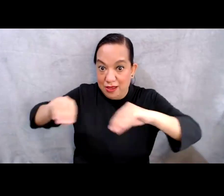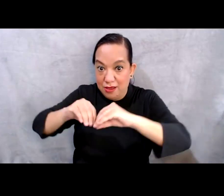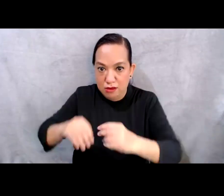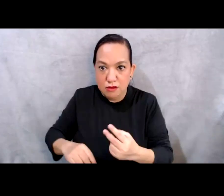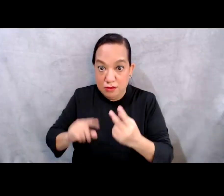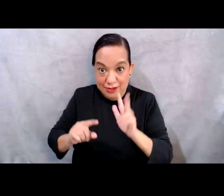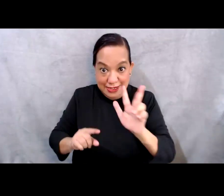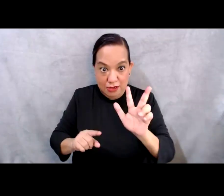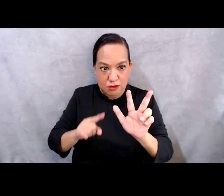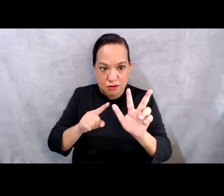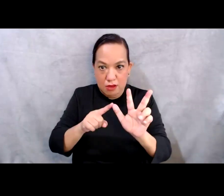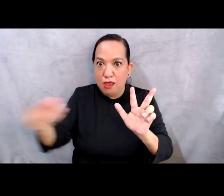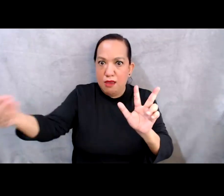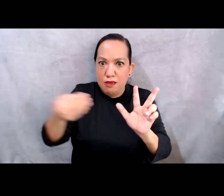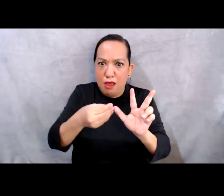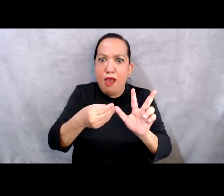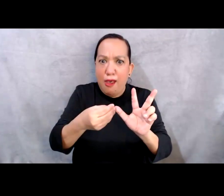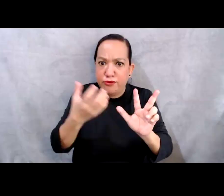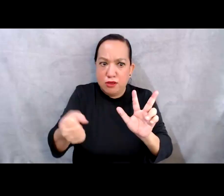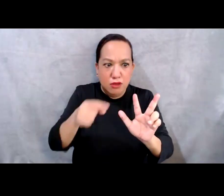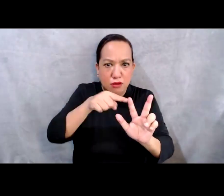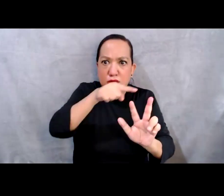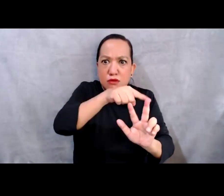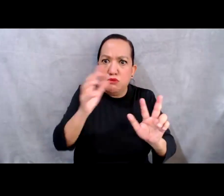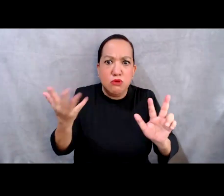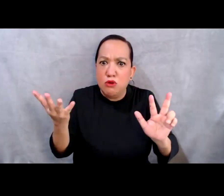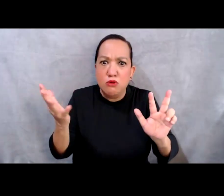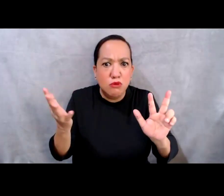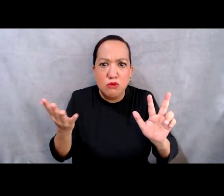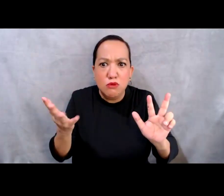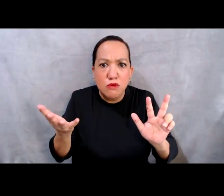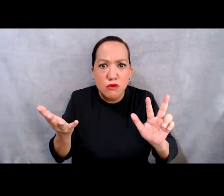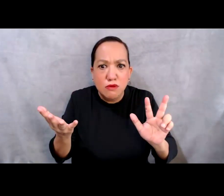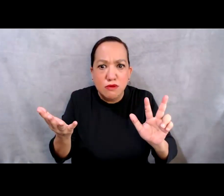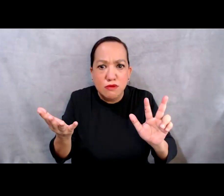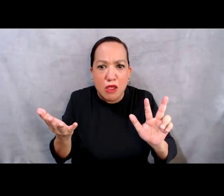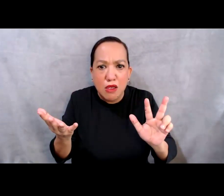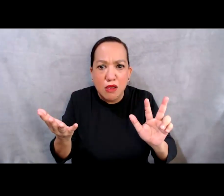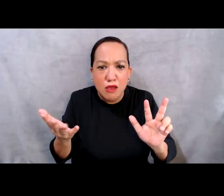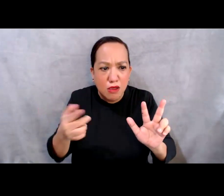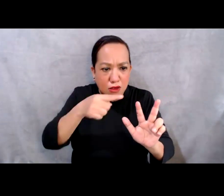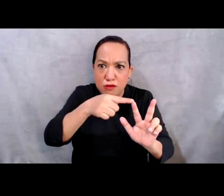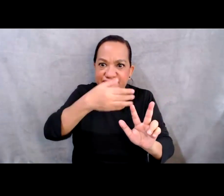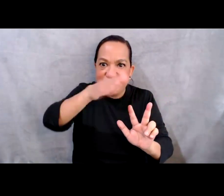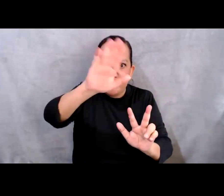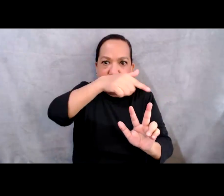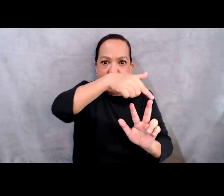right and title to that land, customary right. So this is an important issue that needs to